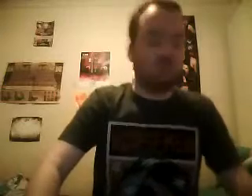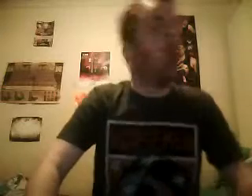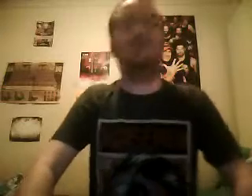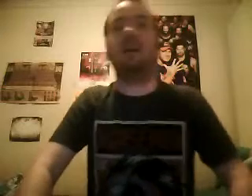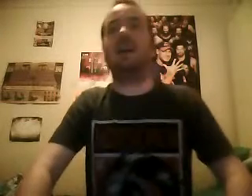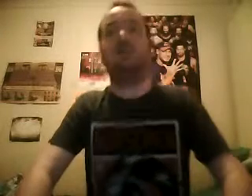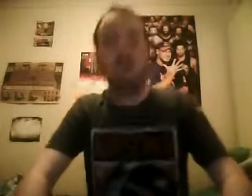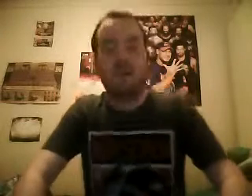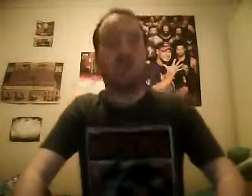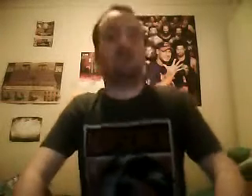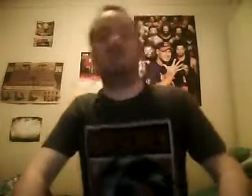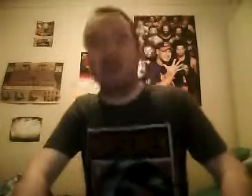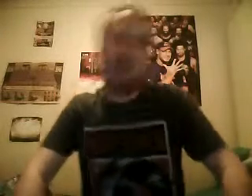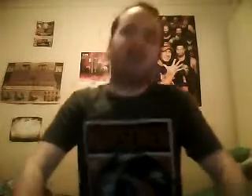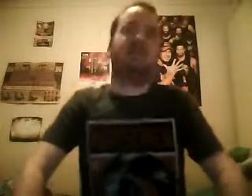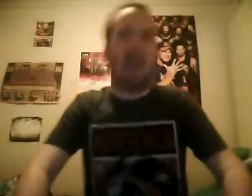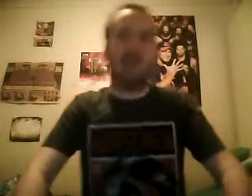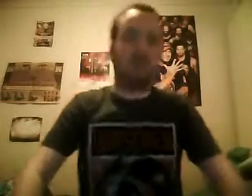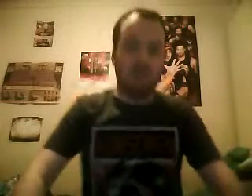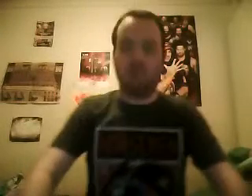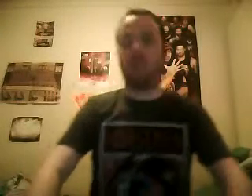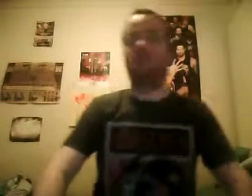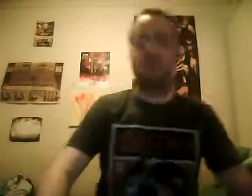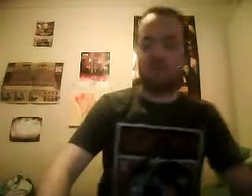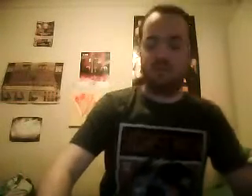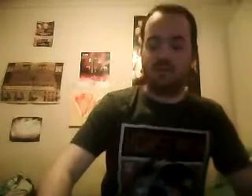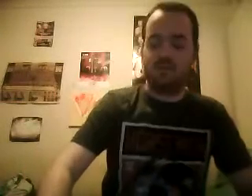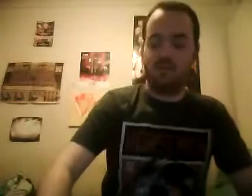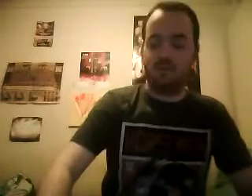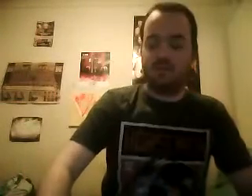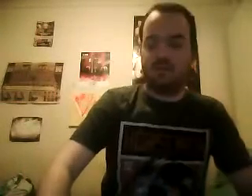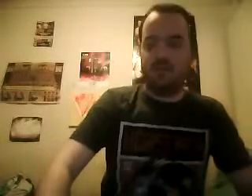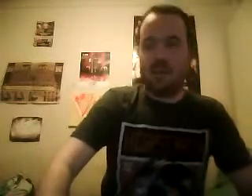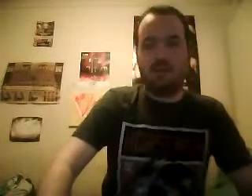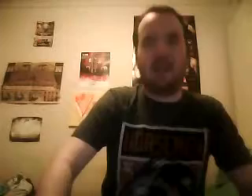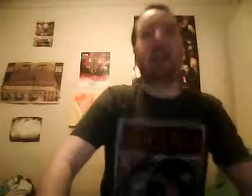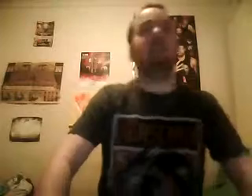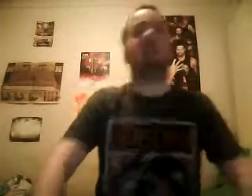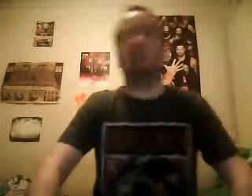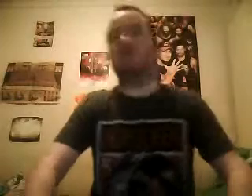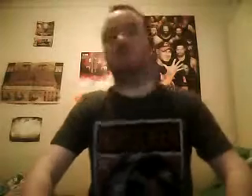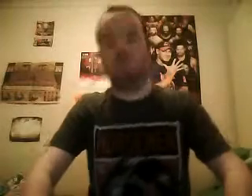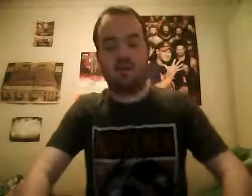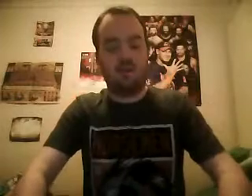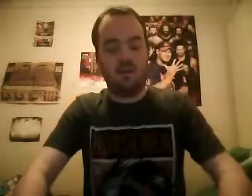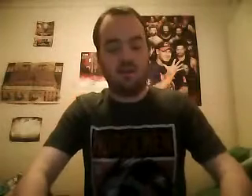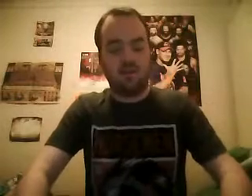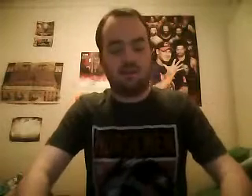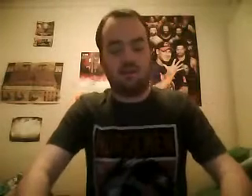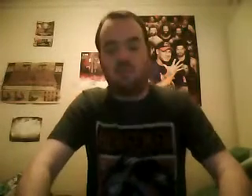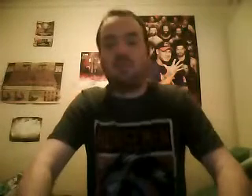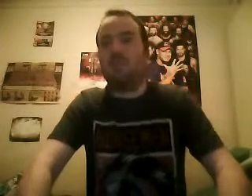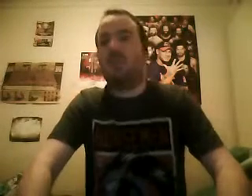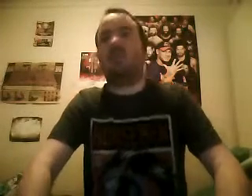Rowan said, the SmackDown Tag Team Division. And Kayla responded with, the SmackDown Tag